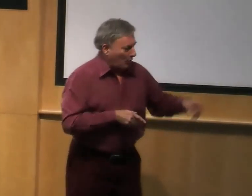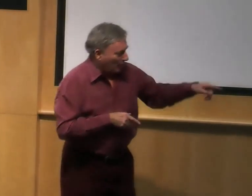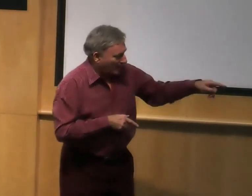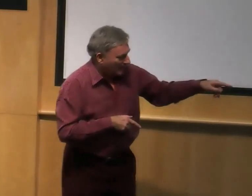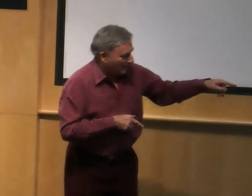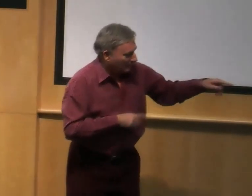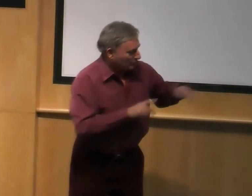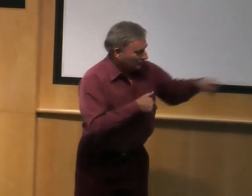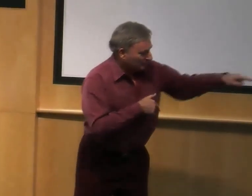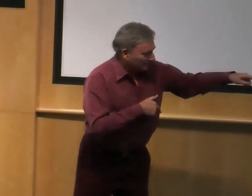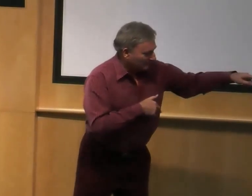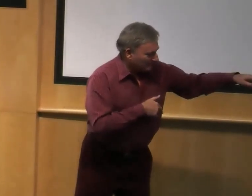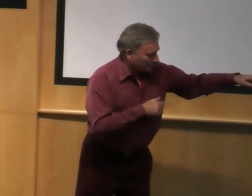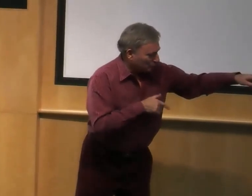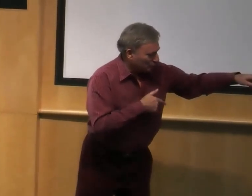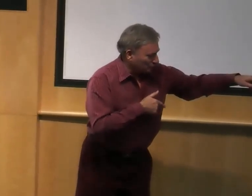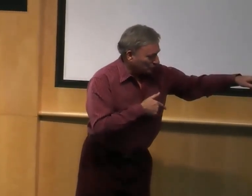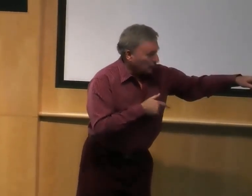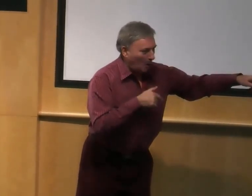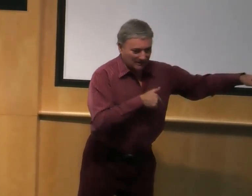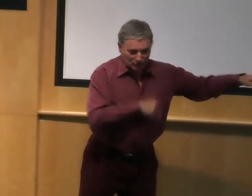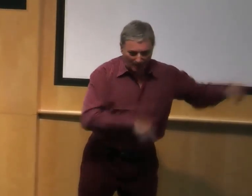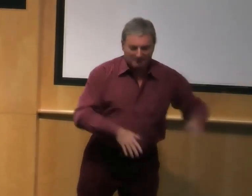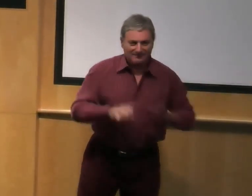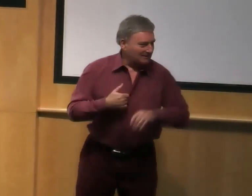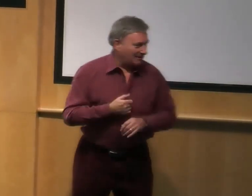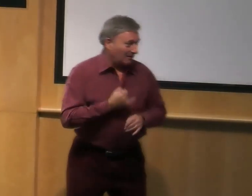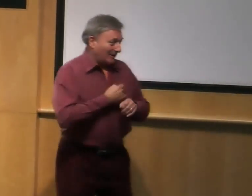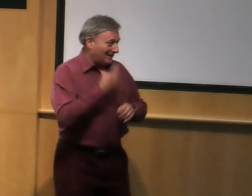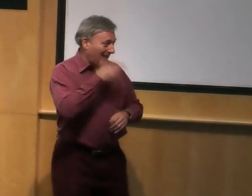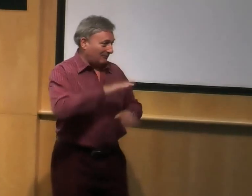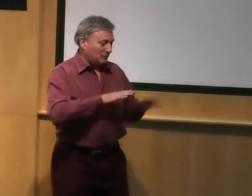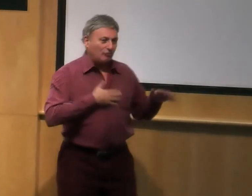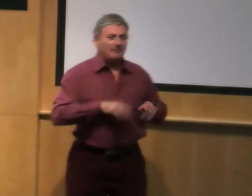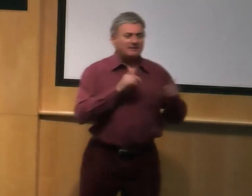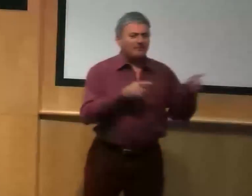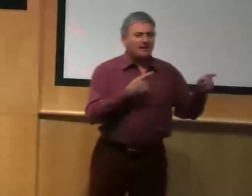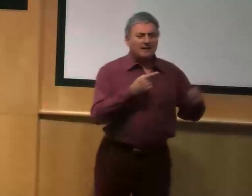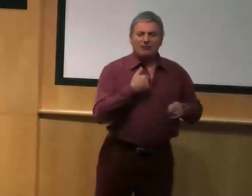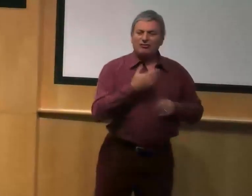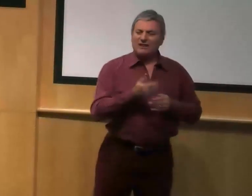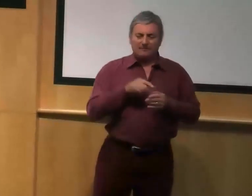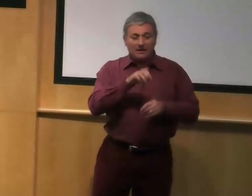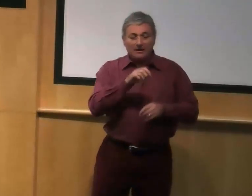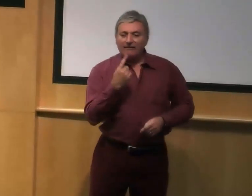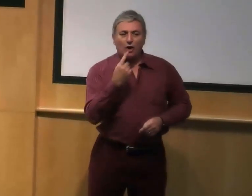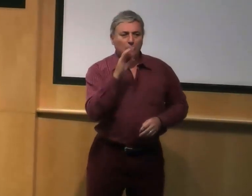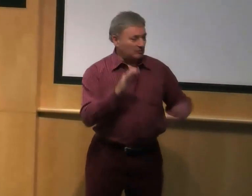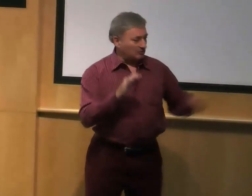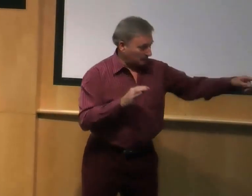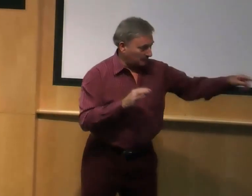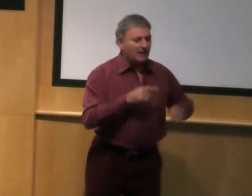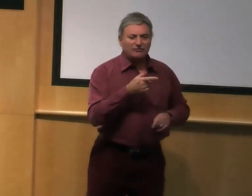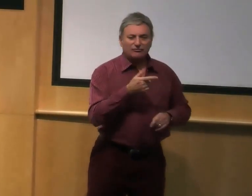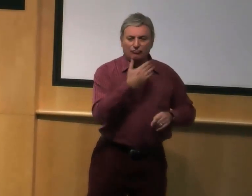My other one is a technical question for Thomas. I'm sorry, I'm not great with names. My first question to